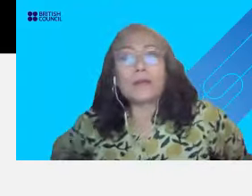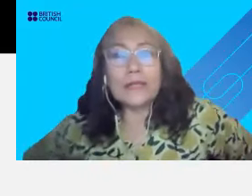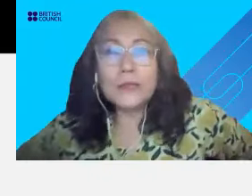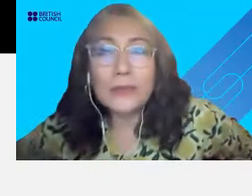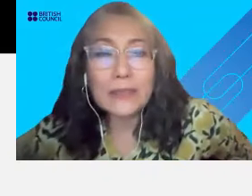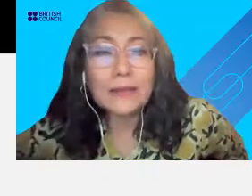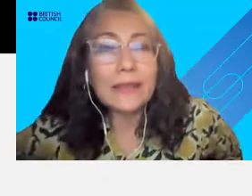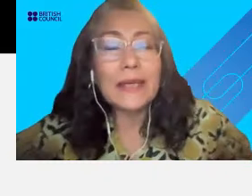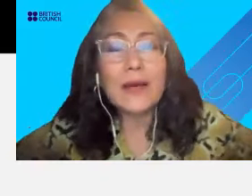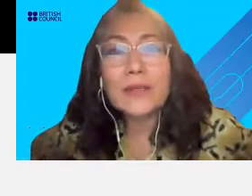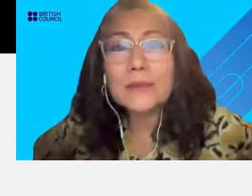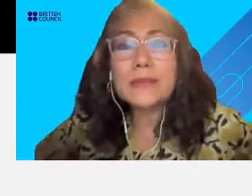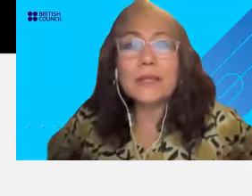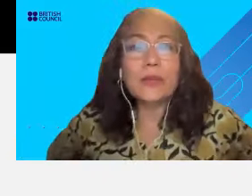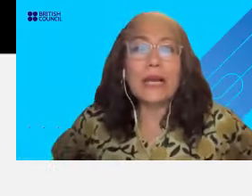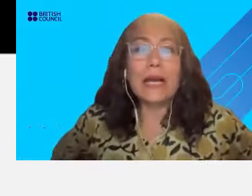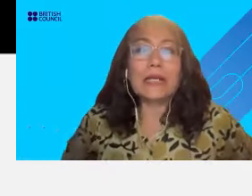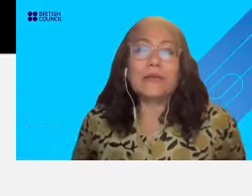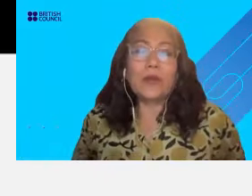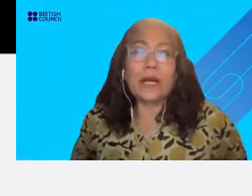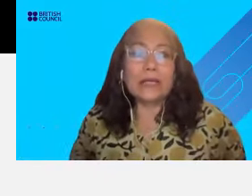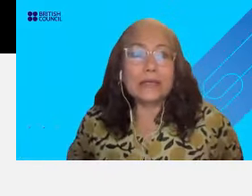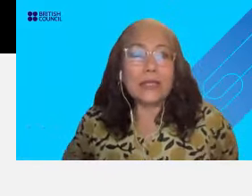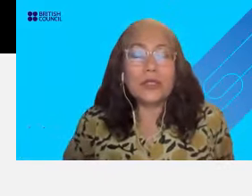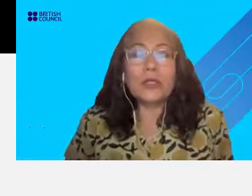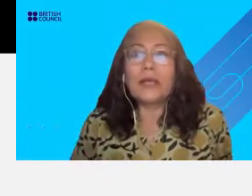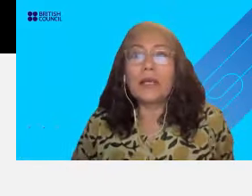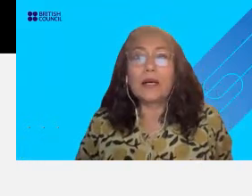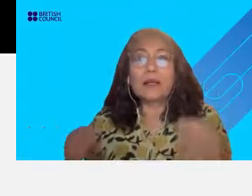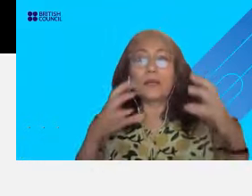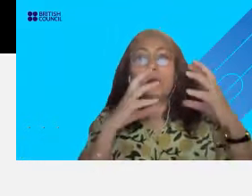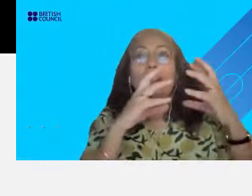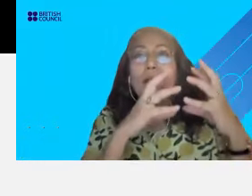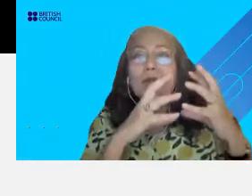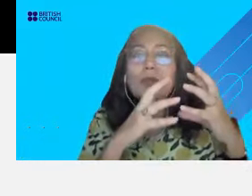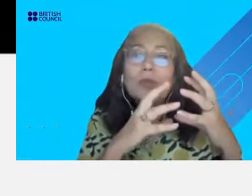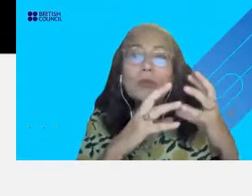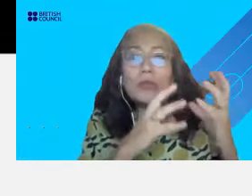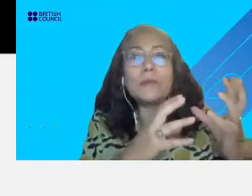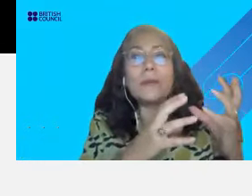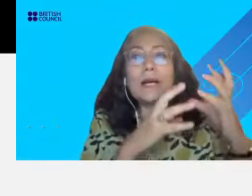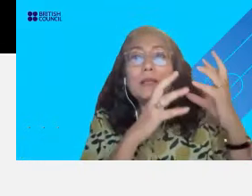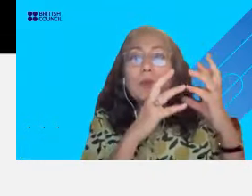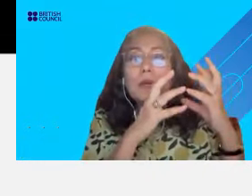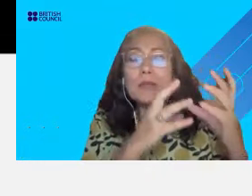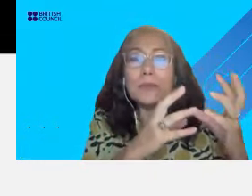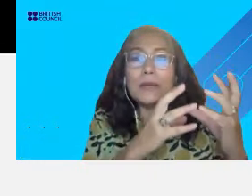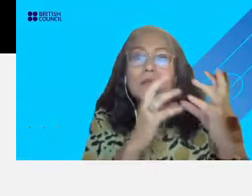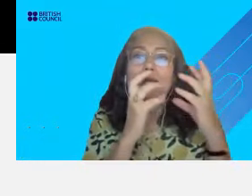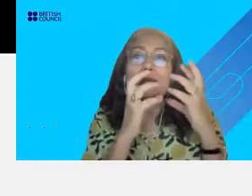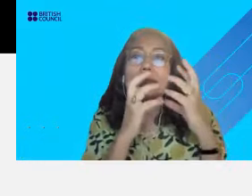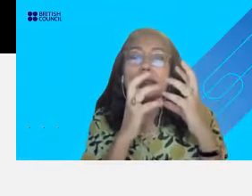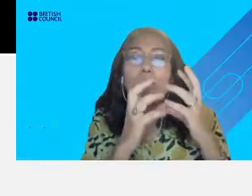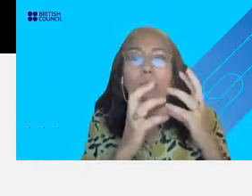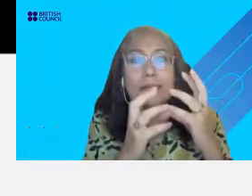So these were the learning outcomes that we had for our session. We went through 3 parts. One was the